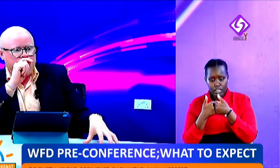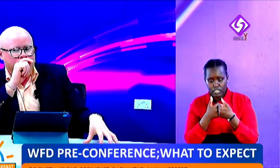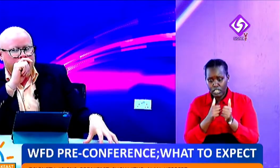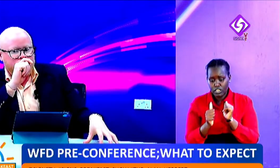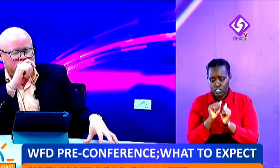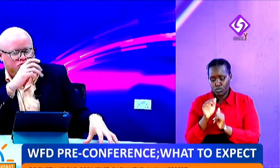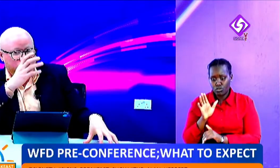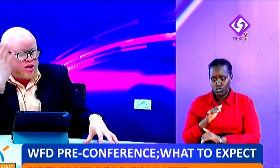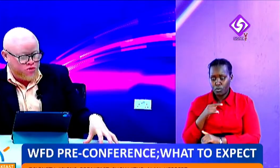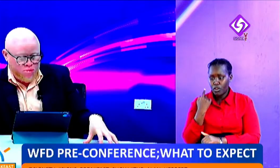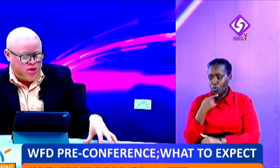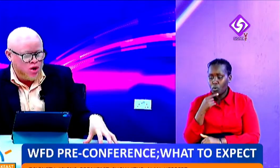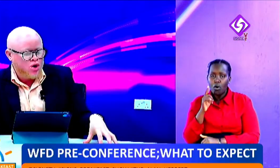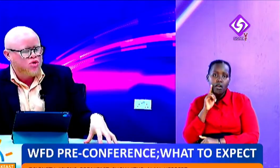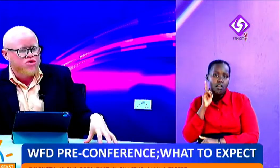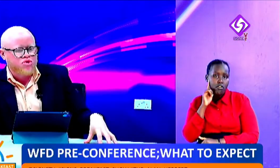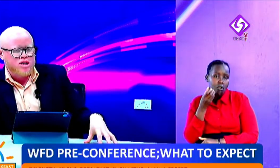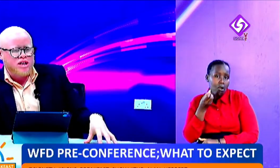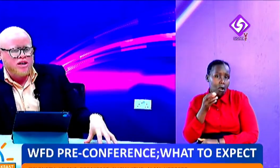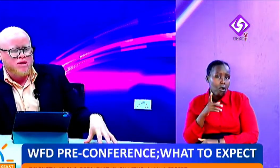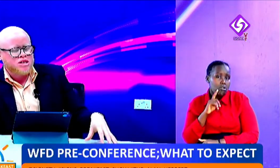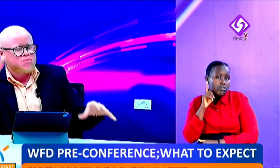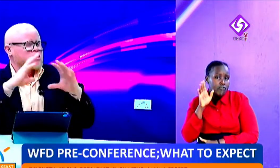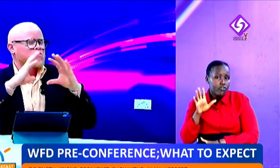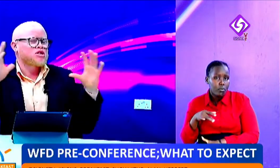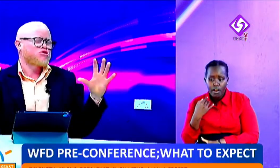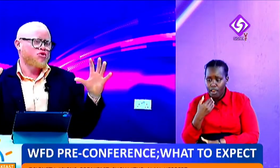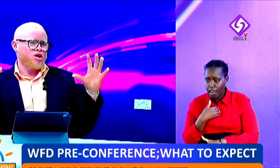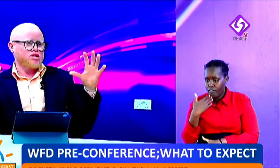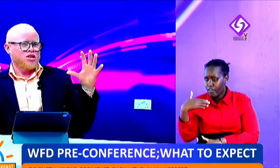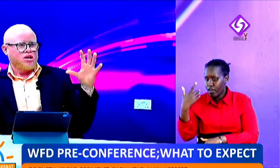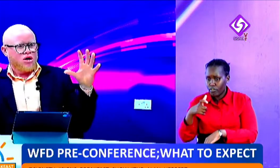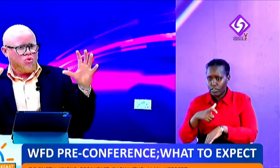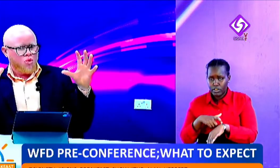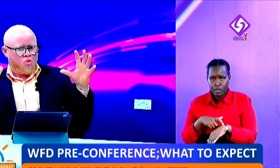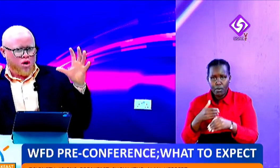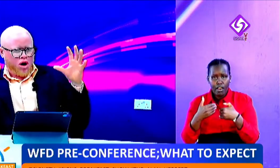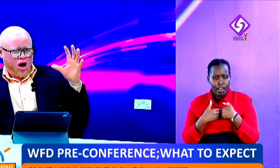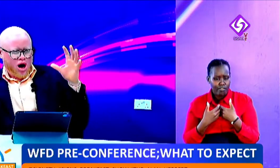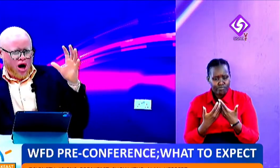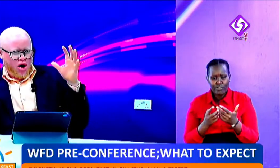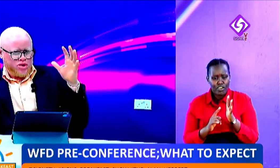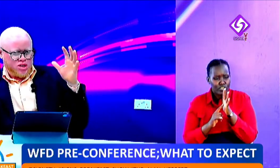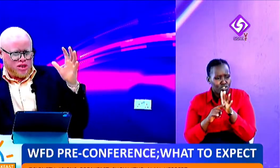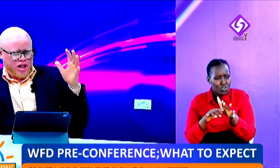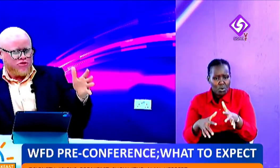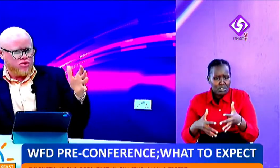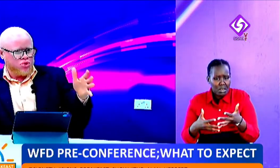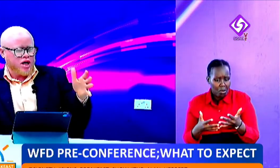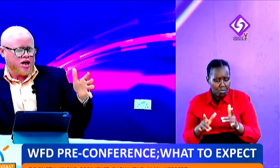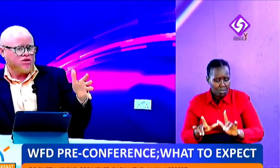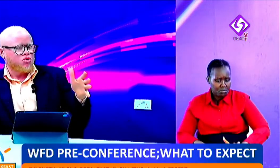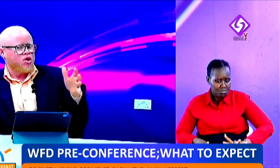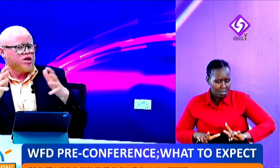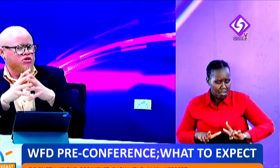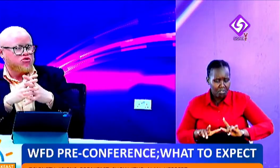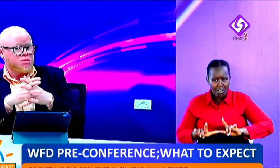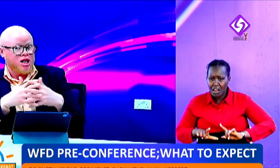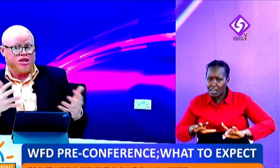are deaf or deaf women go through on a daily basis. Paint a picture for us. How does life look like for a deaf woman? And this I